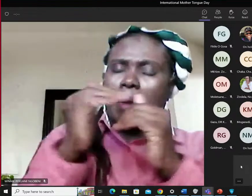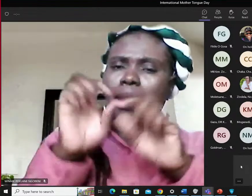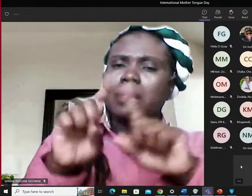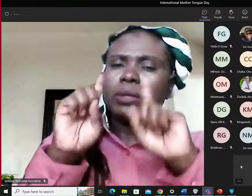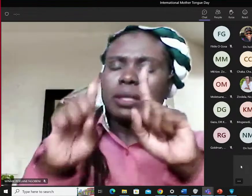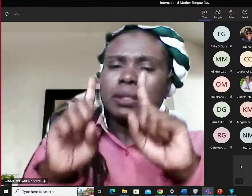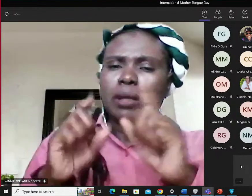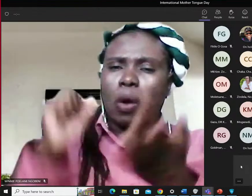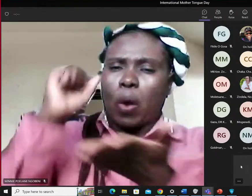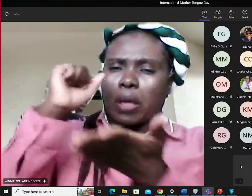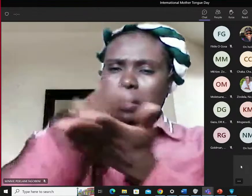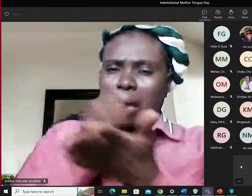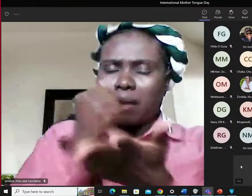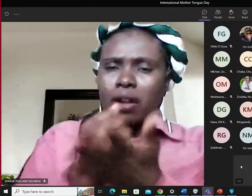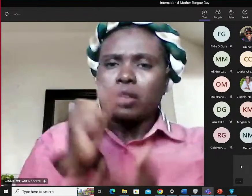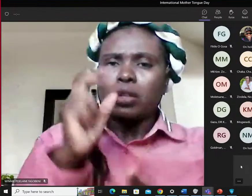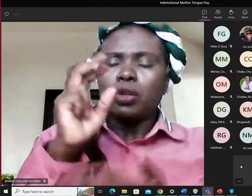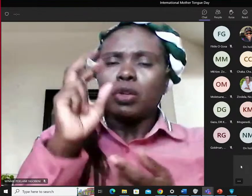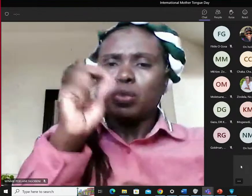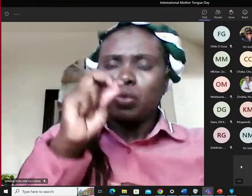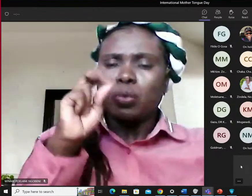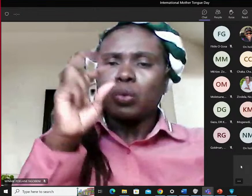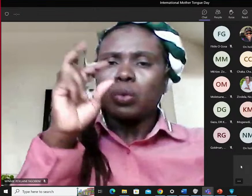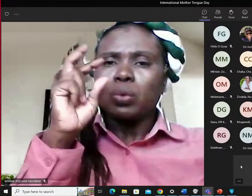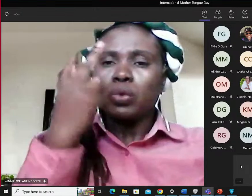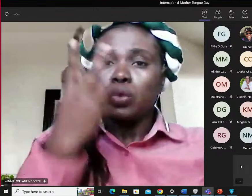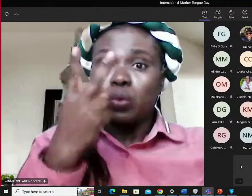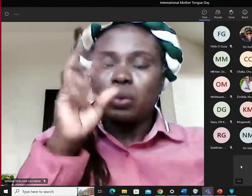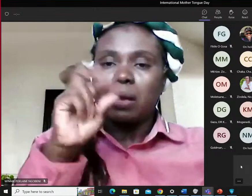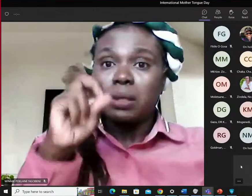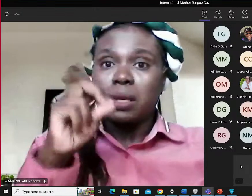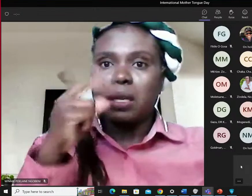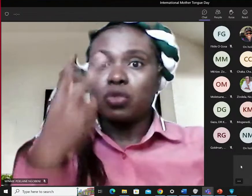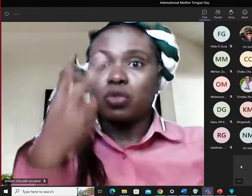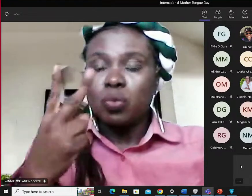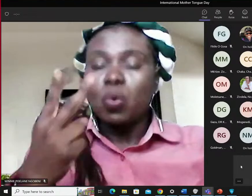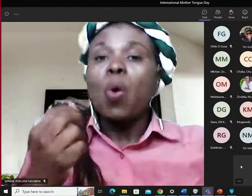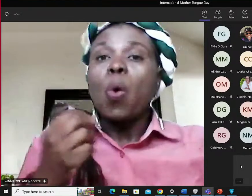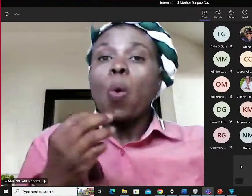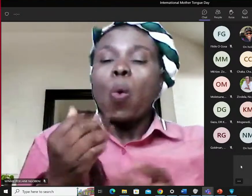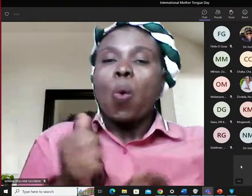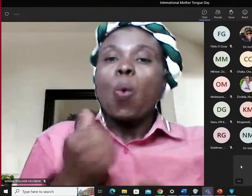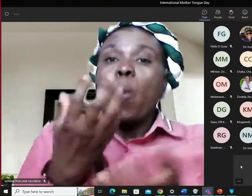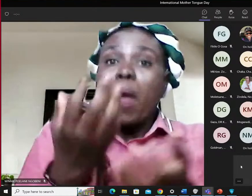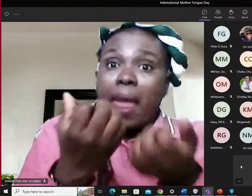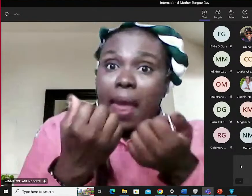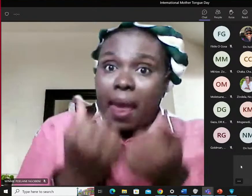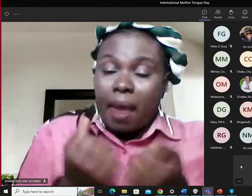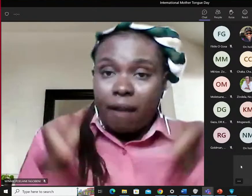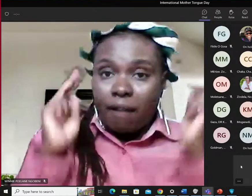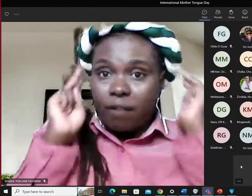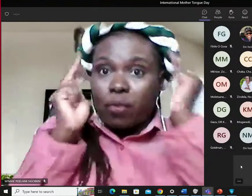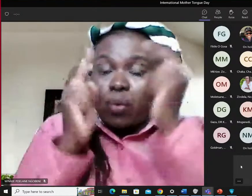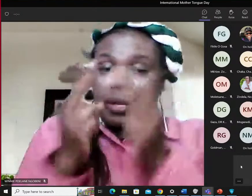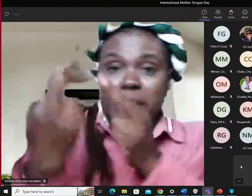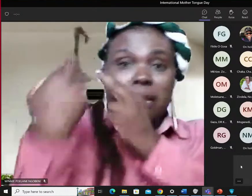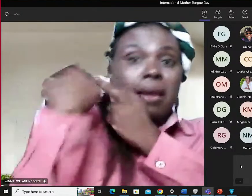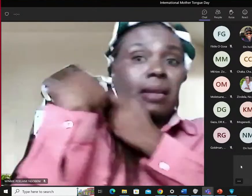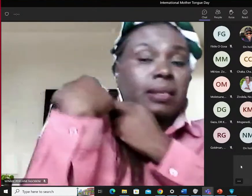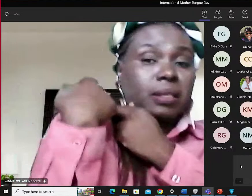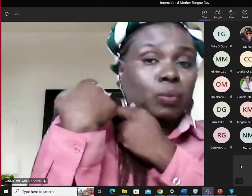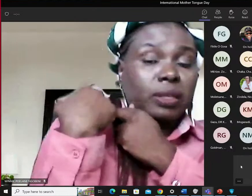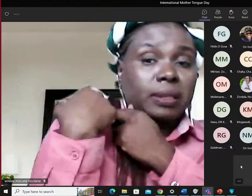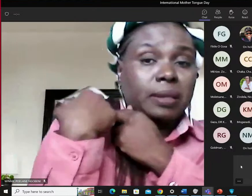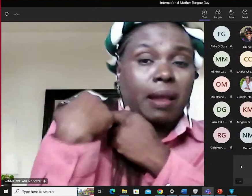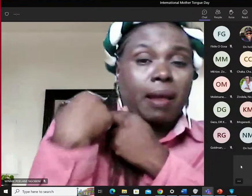in 2002. And then UNISA took the responsibility of crafting